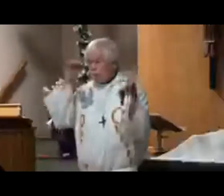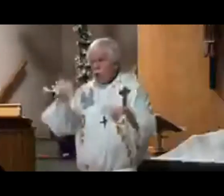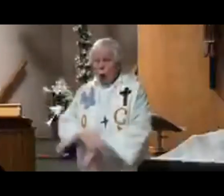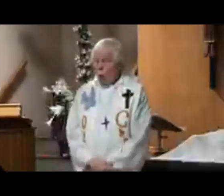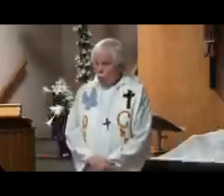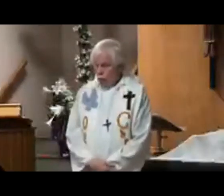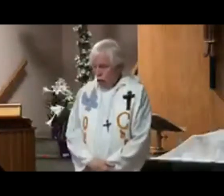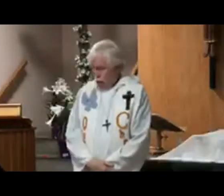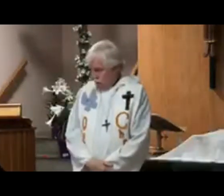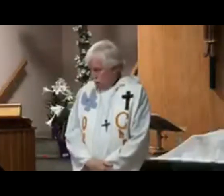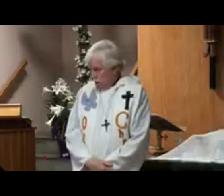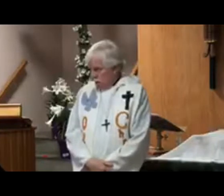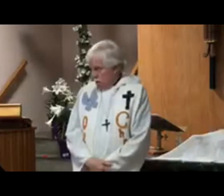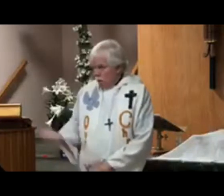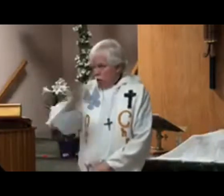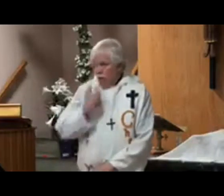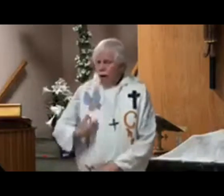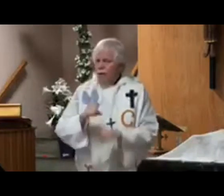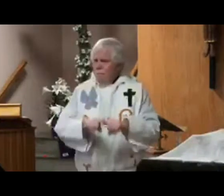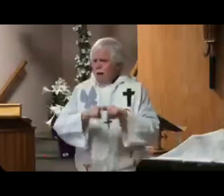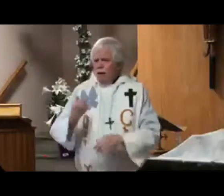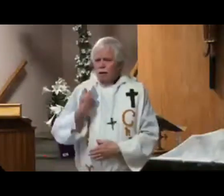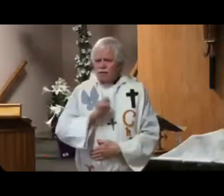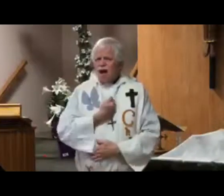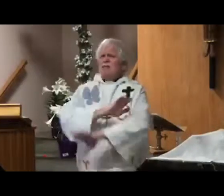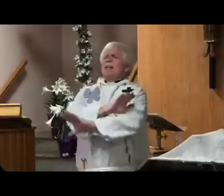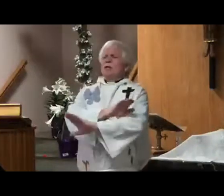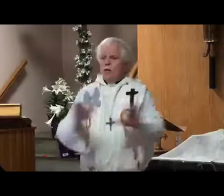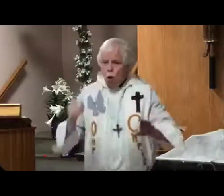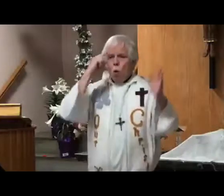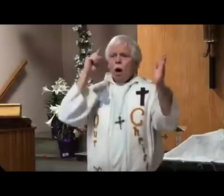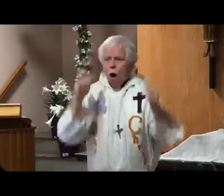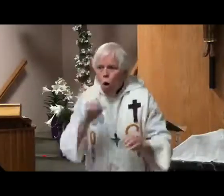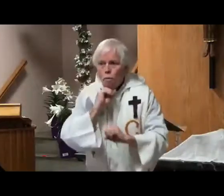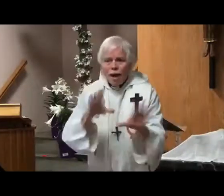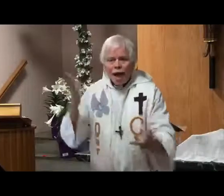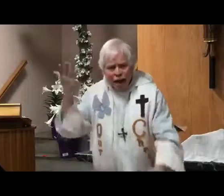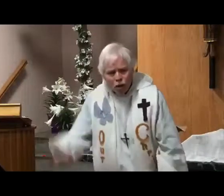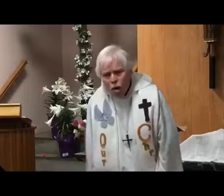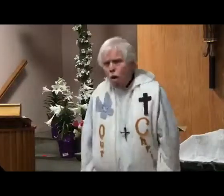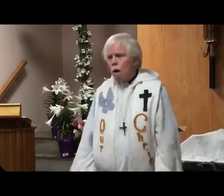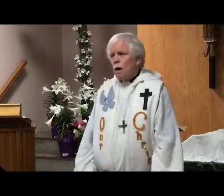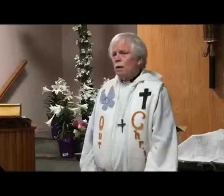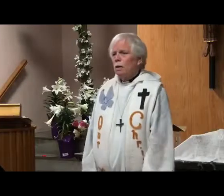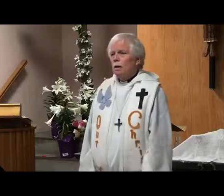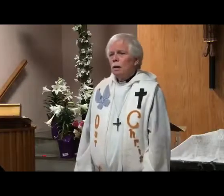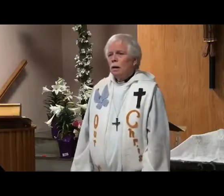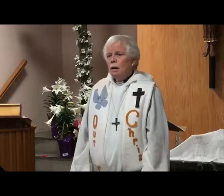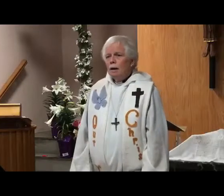That is not hope. You and I depend on ourselves is no hope at